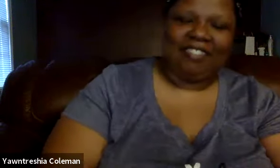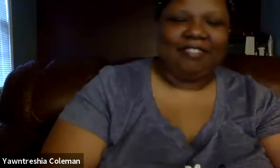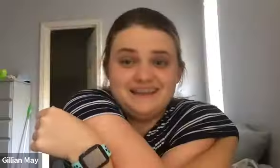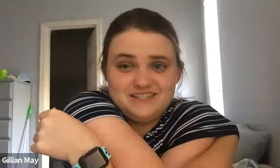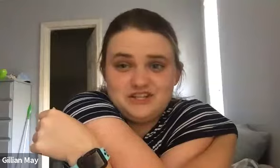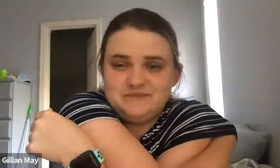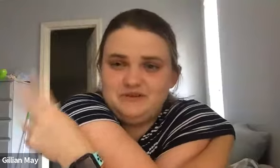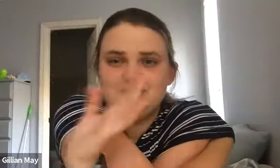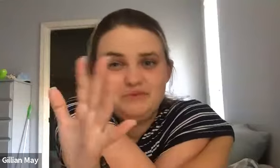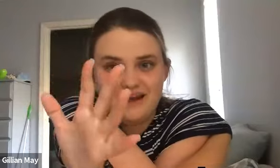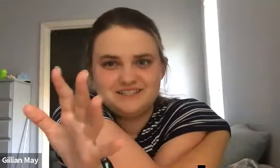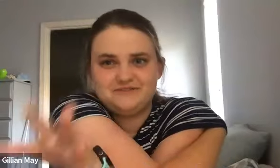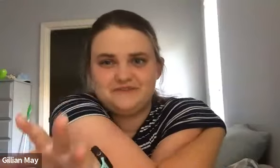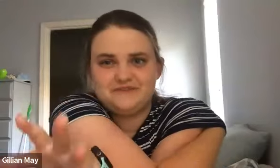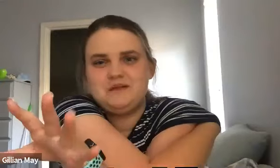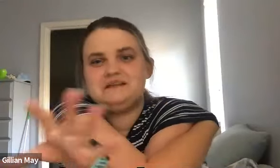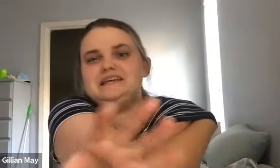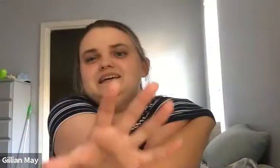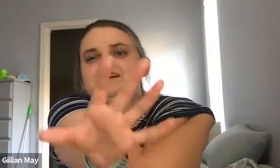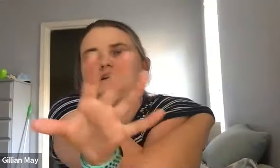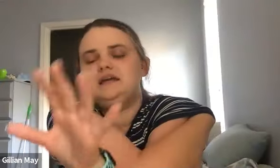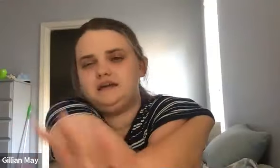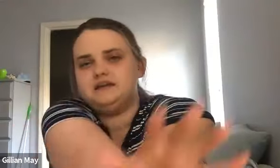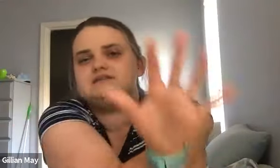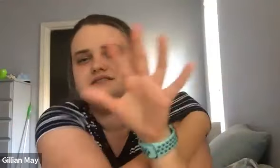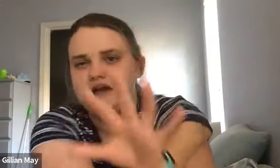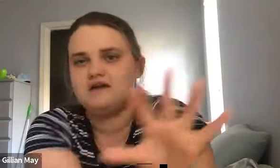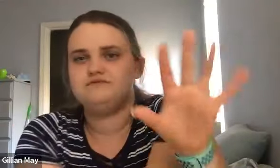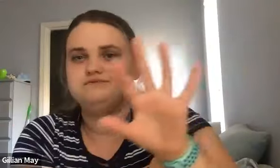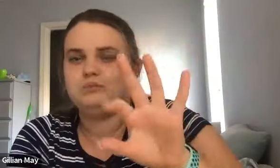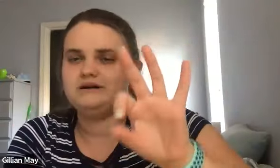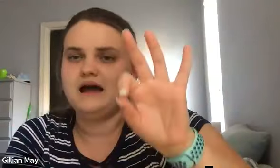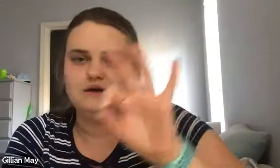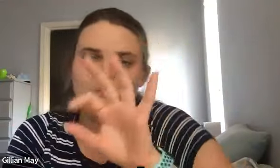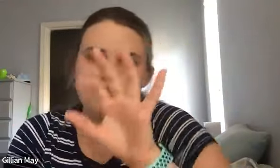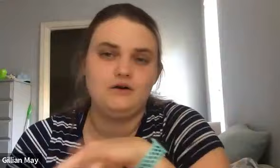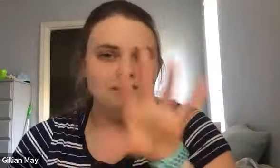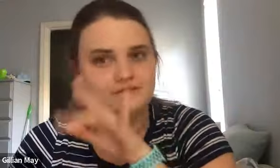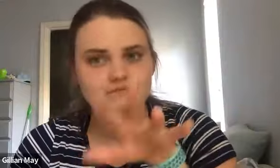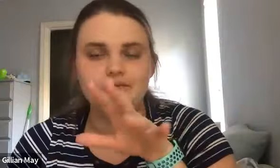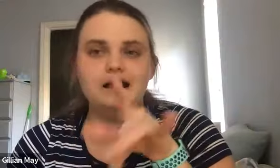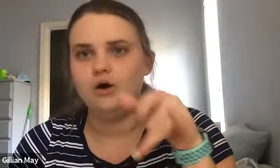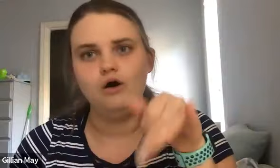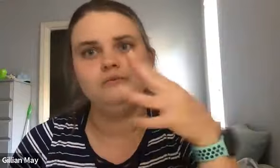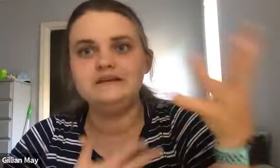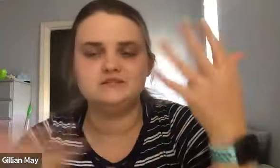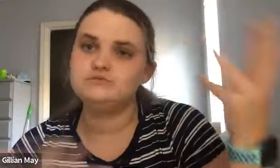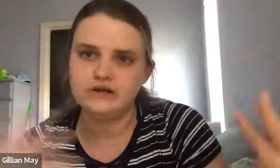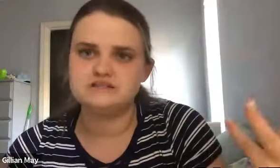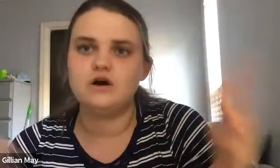But yes, trust me, once you practice your finger spelling, it gets to that what I call it. It's what it's called, but